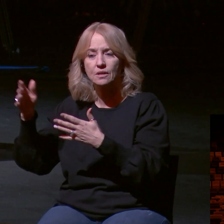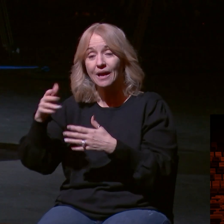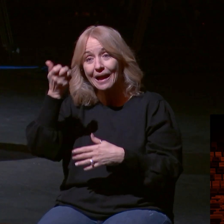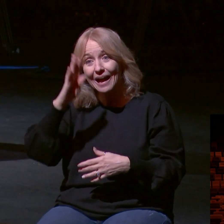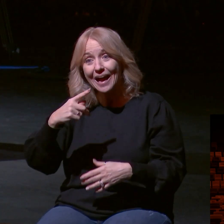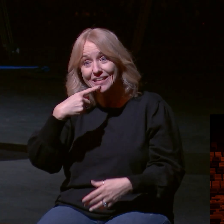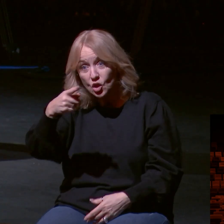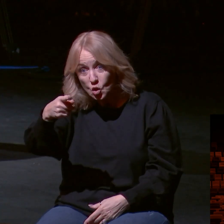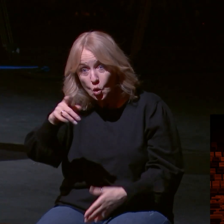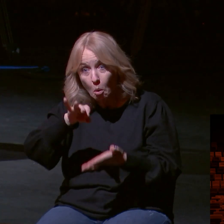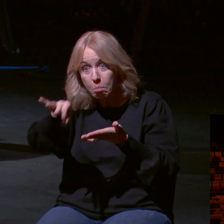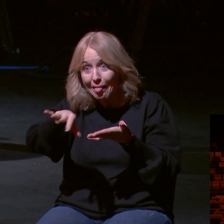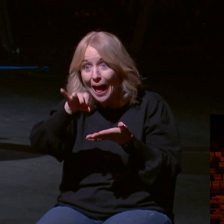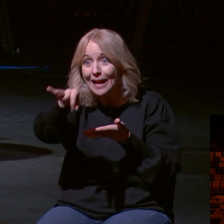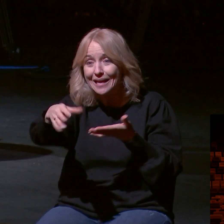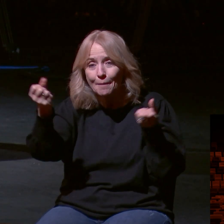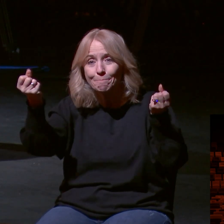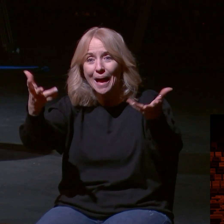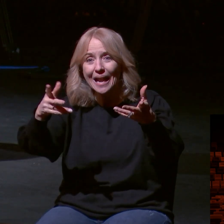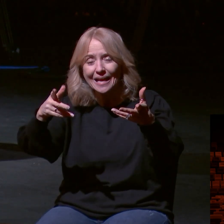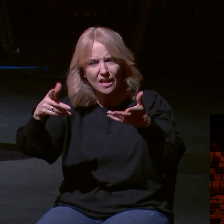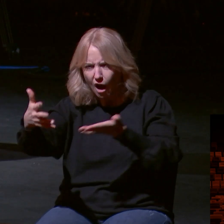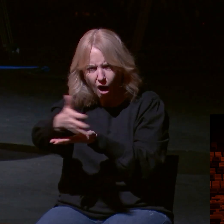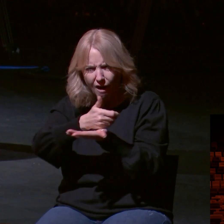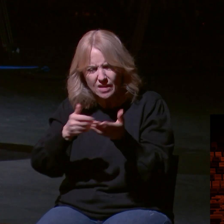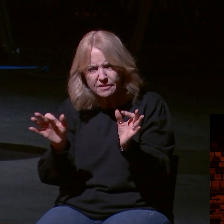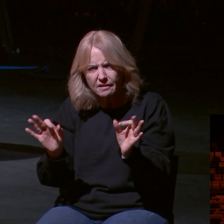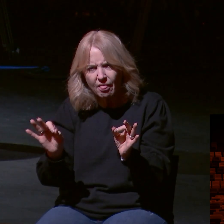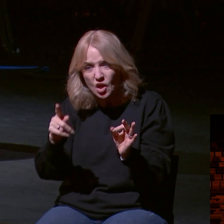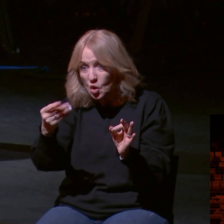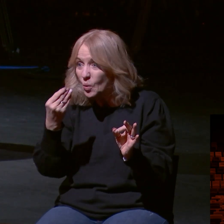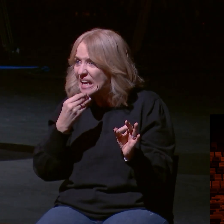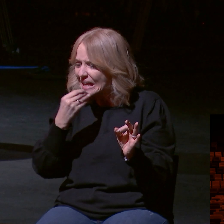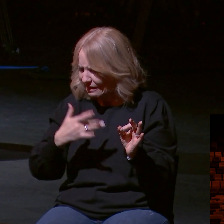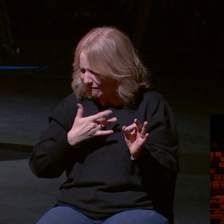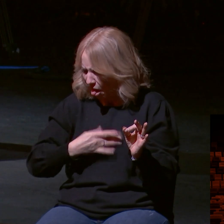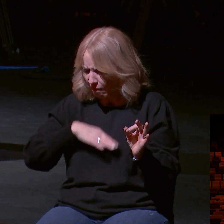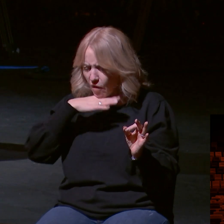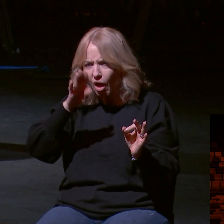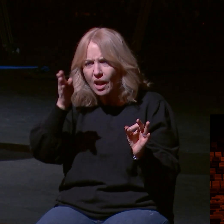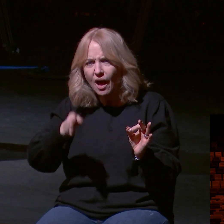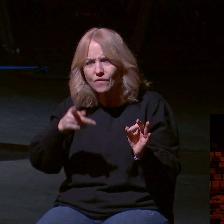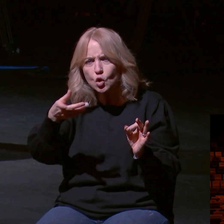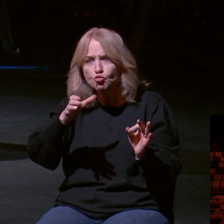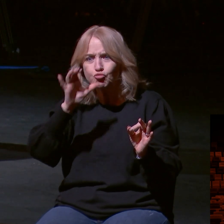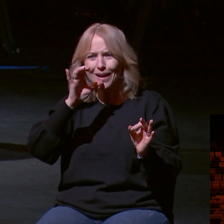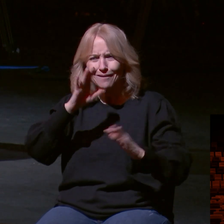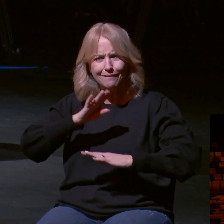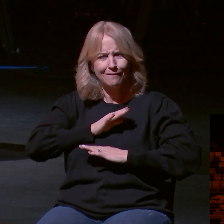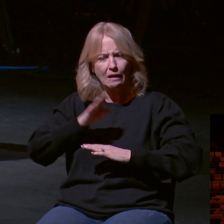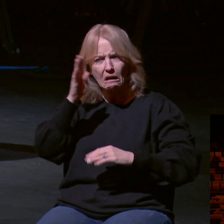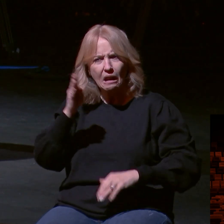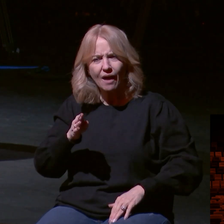enough. You drink, but never have your fill. You put on clothes, but are not warm. You earn wages, only